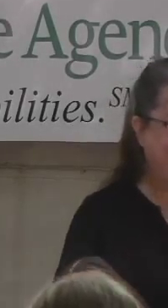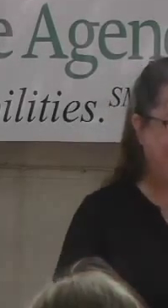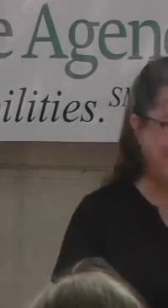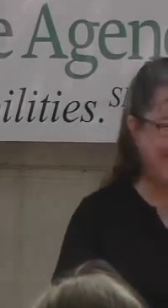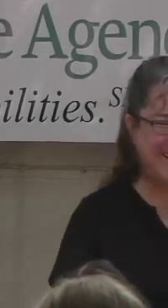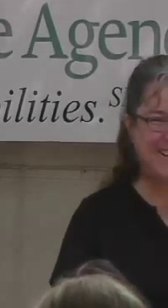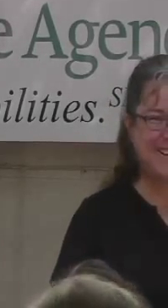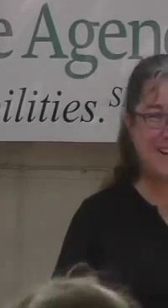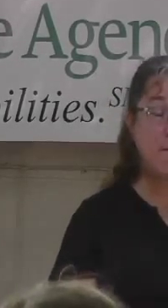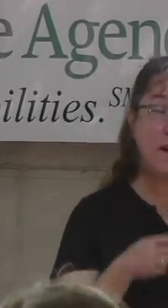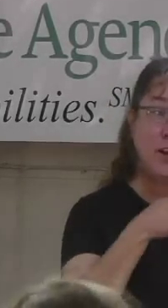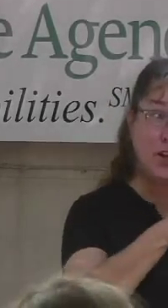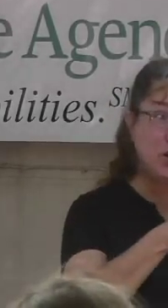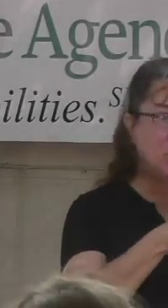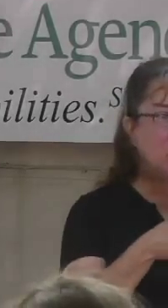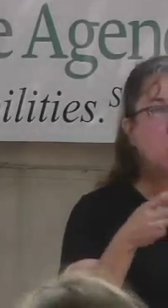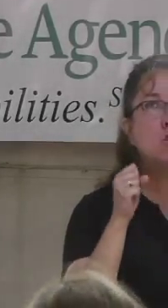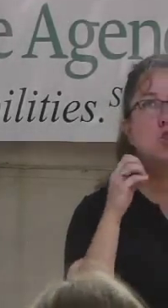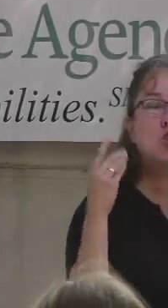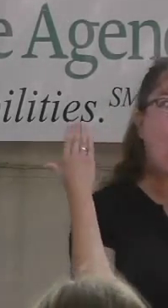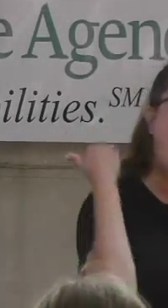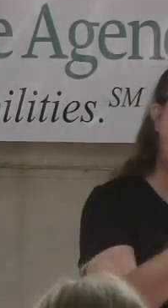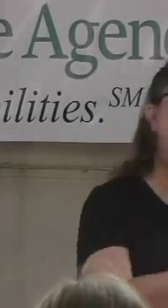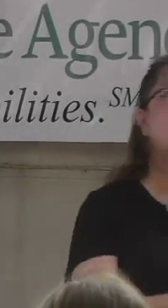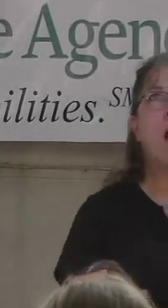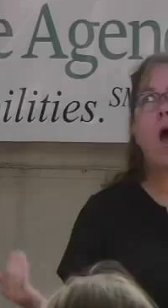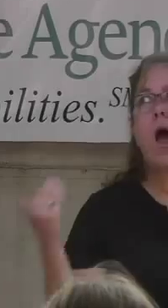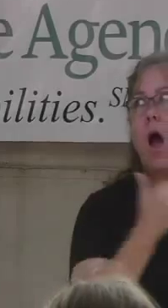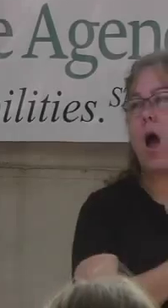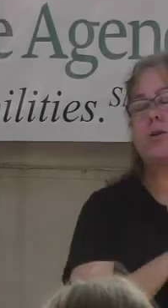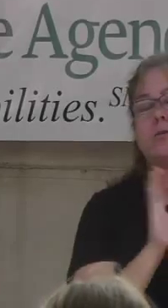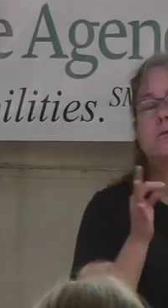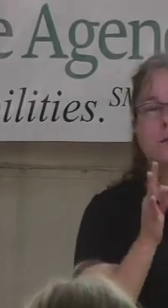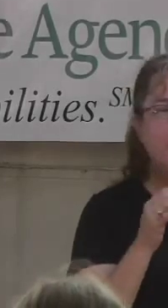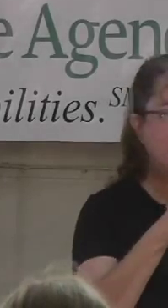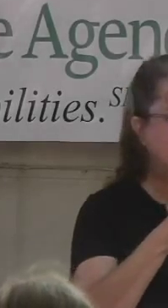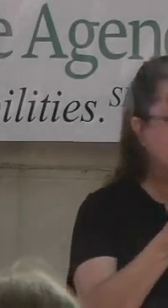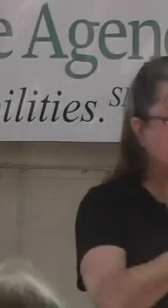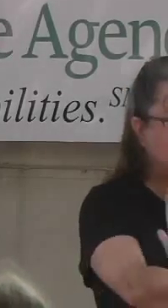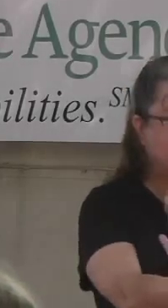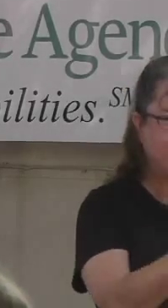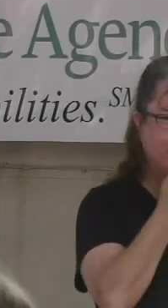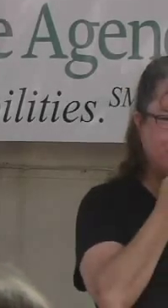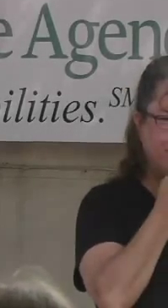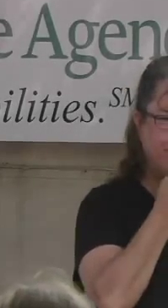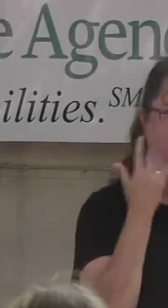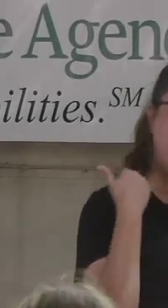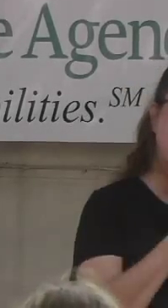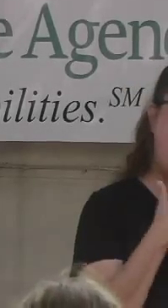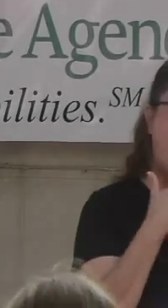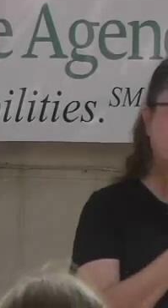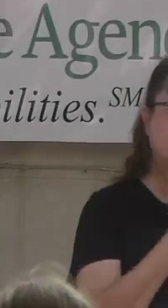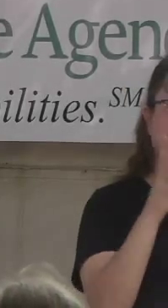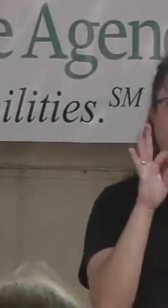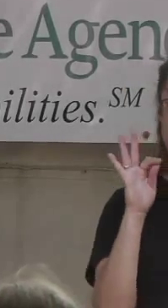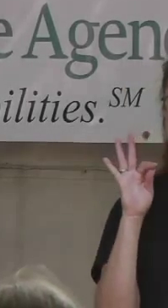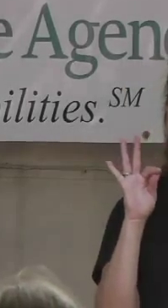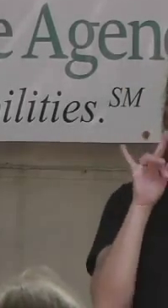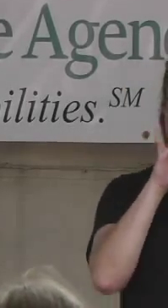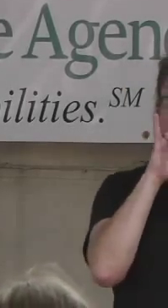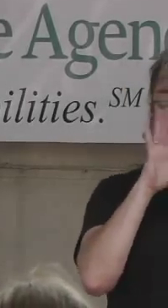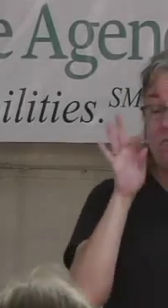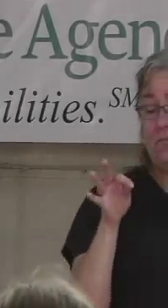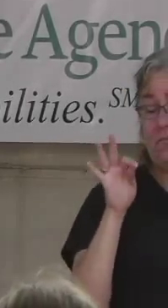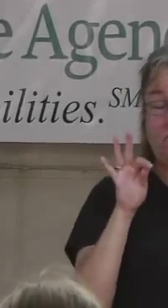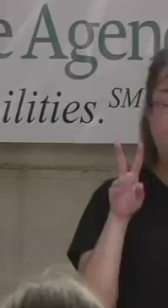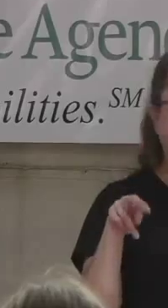Because she acted so obnoxious. She was so good at that, looking down at